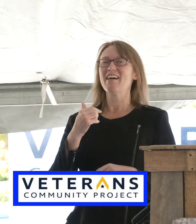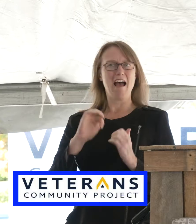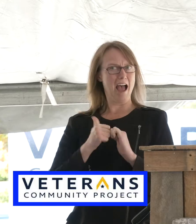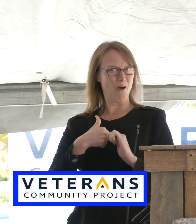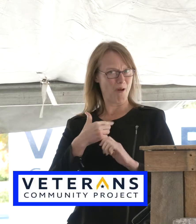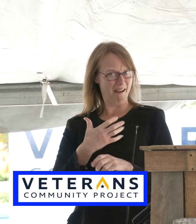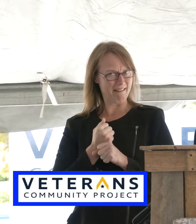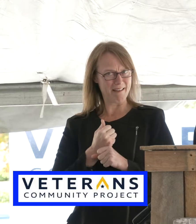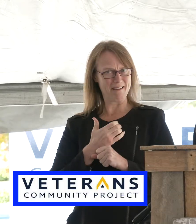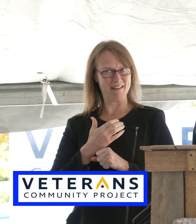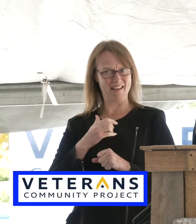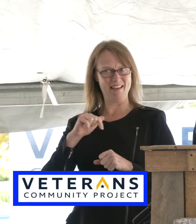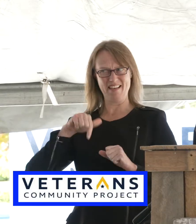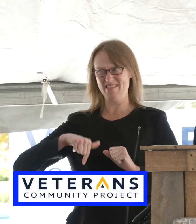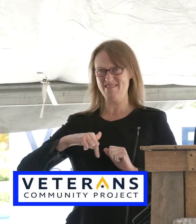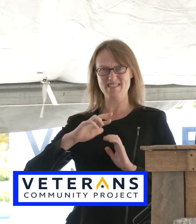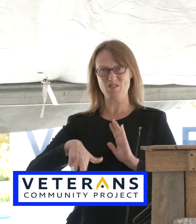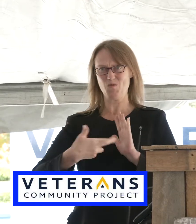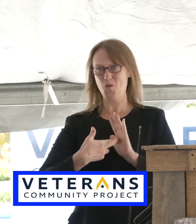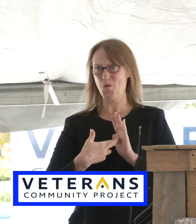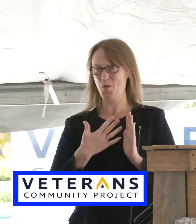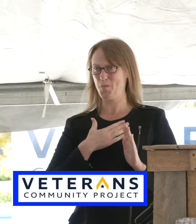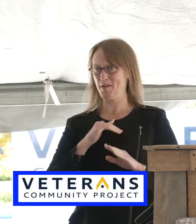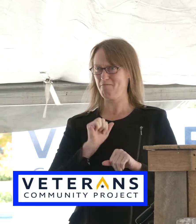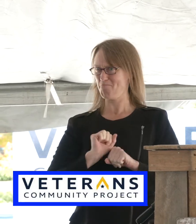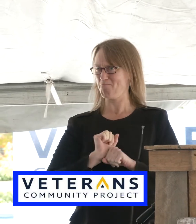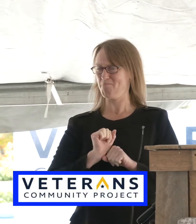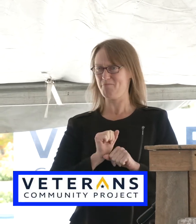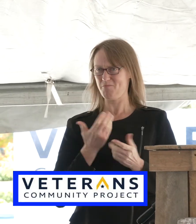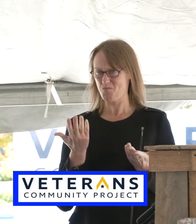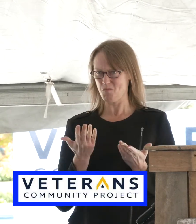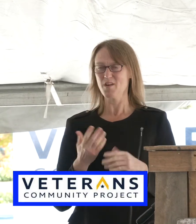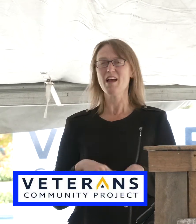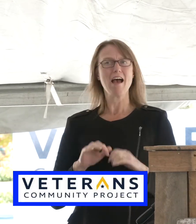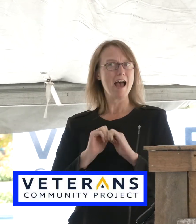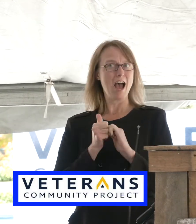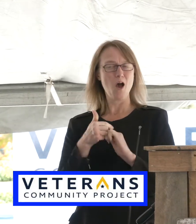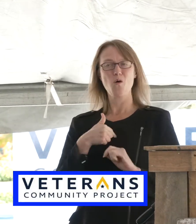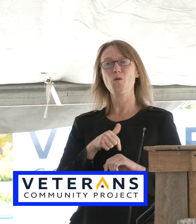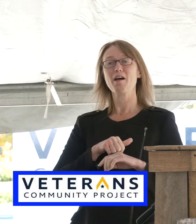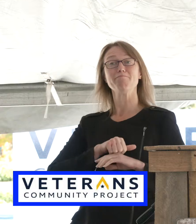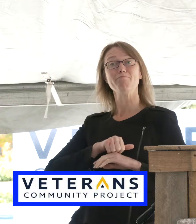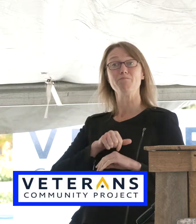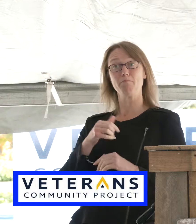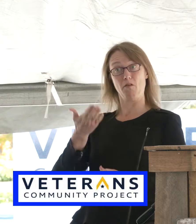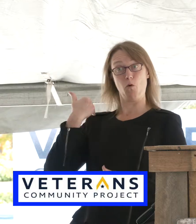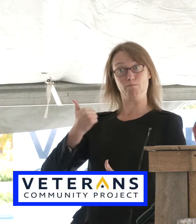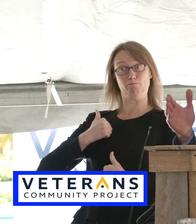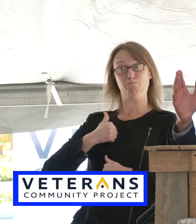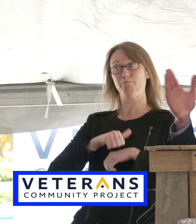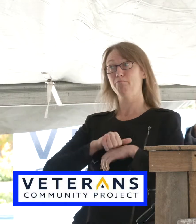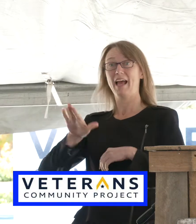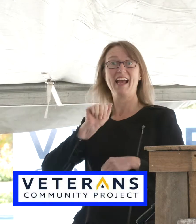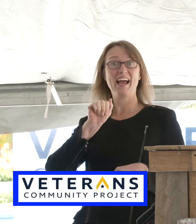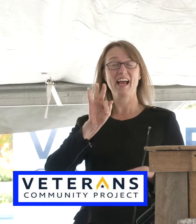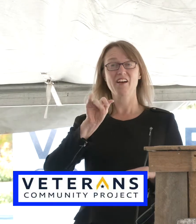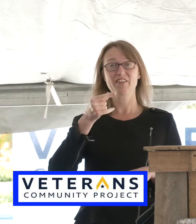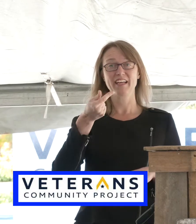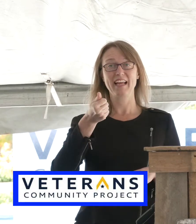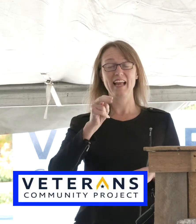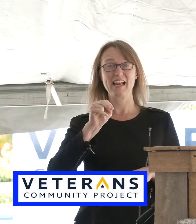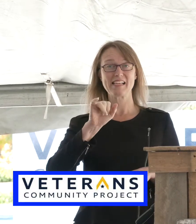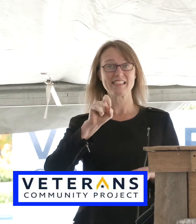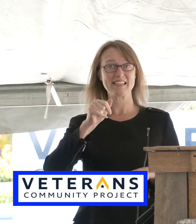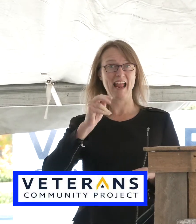role. About 12 years ago, I deployed to Afghanistan as an Army intelligence officer, and as I volunteered to do